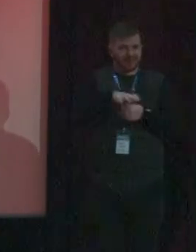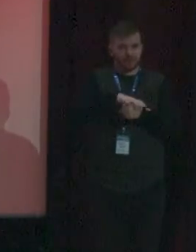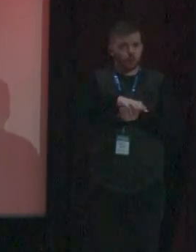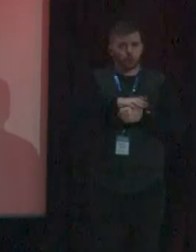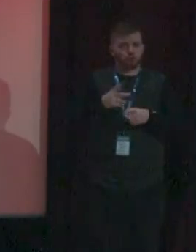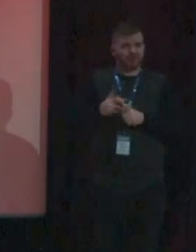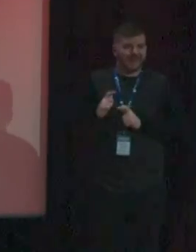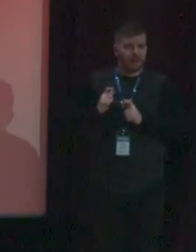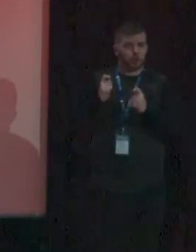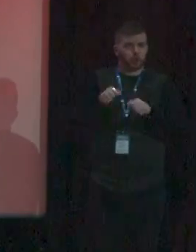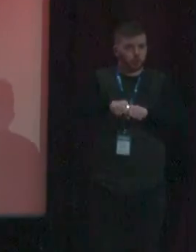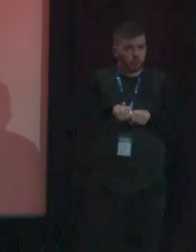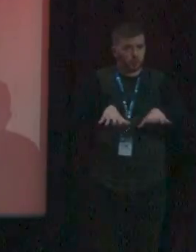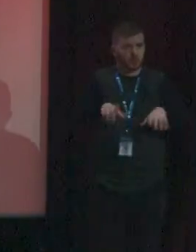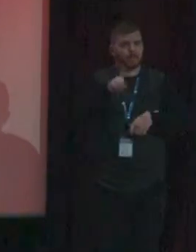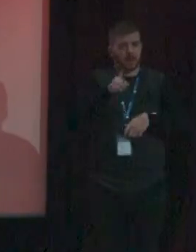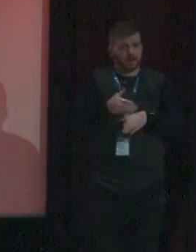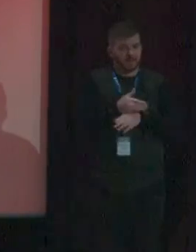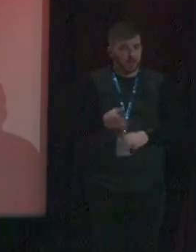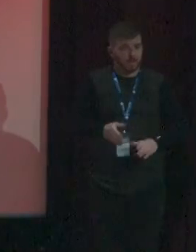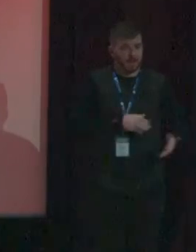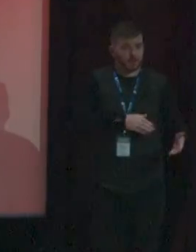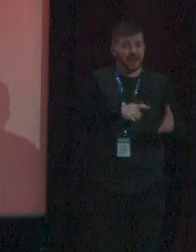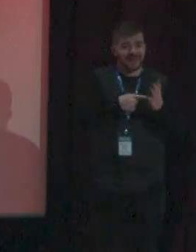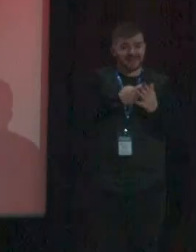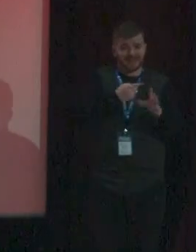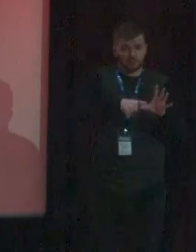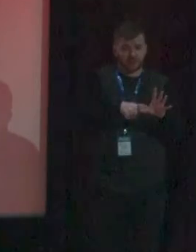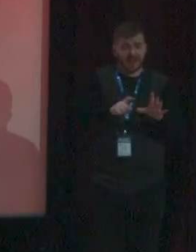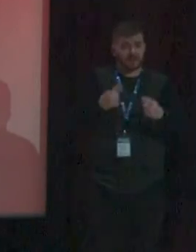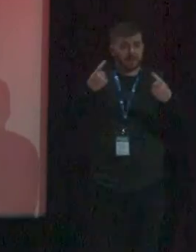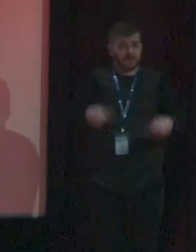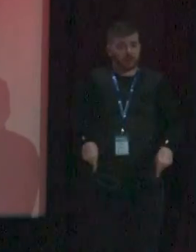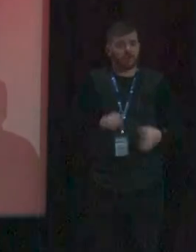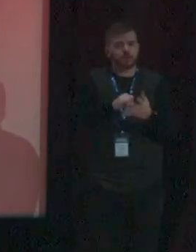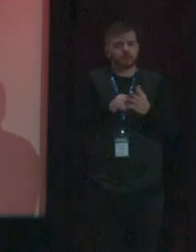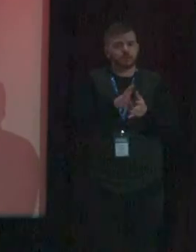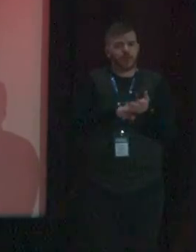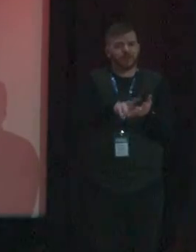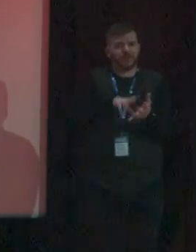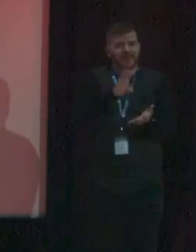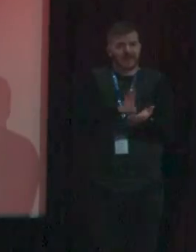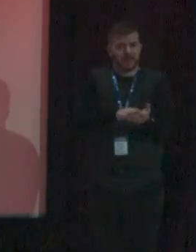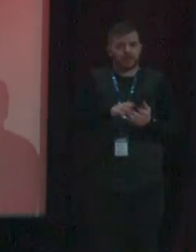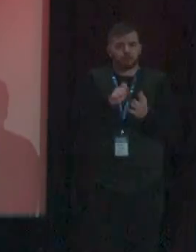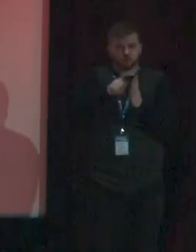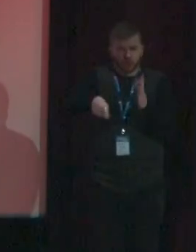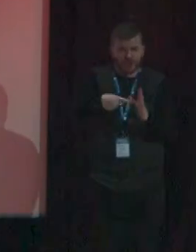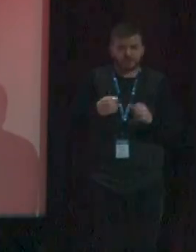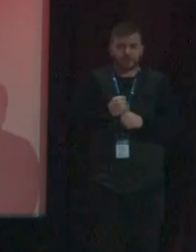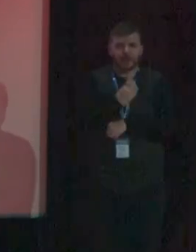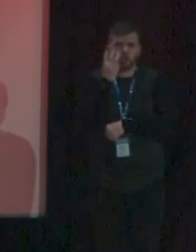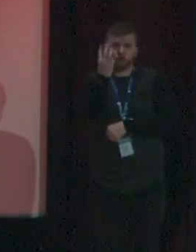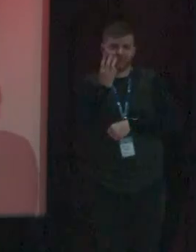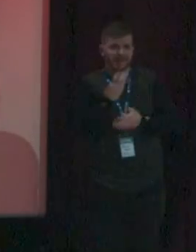reissue it. However, before he died, Terry did give permission to the ScumVM project to make ports, free